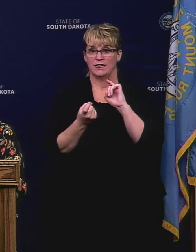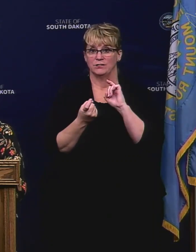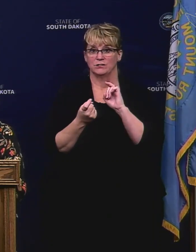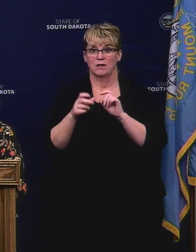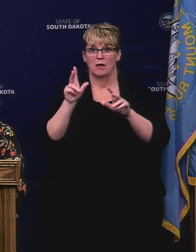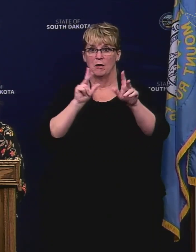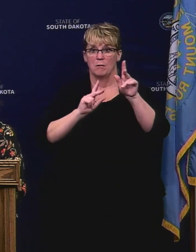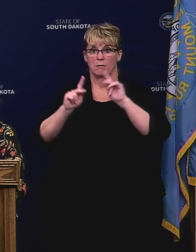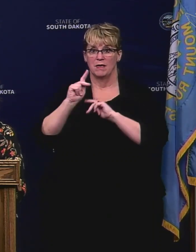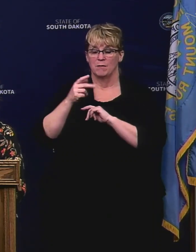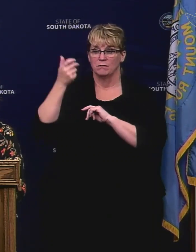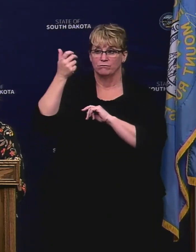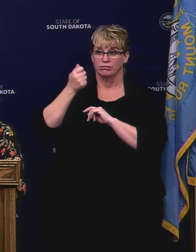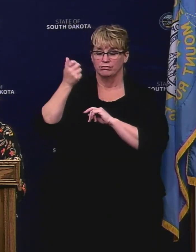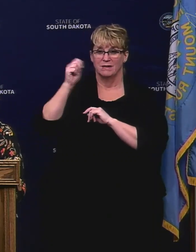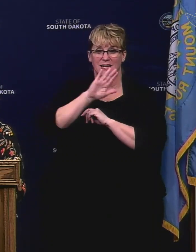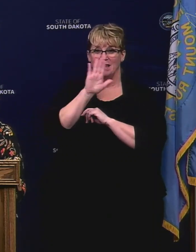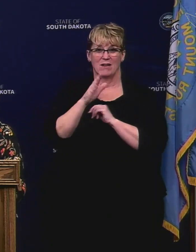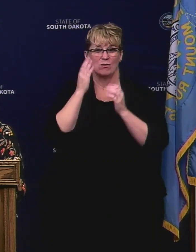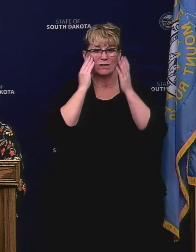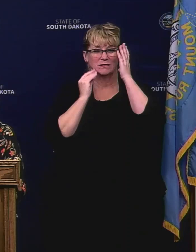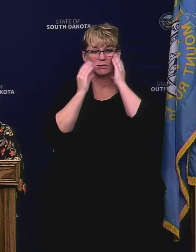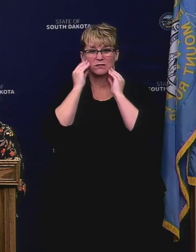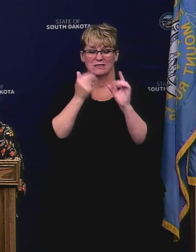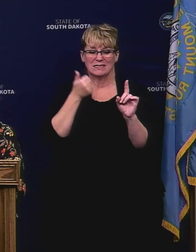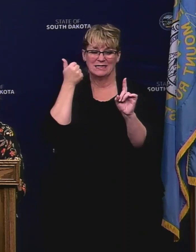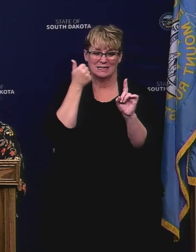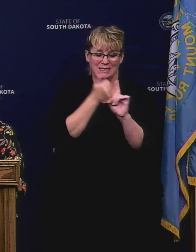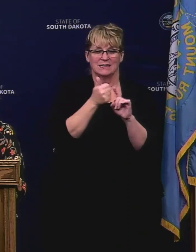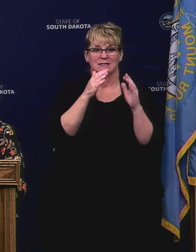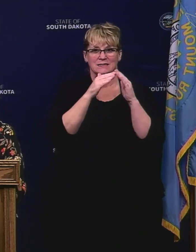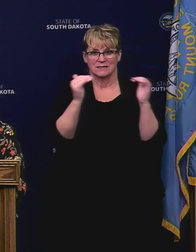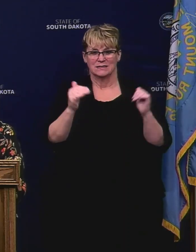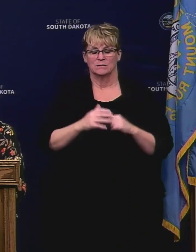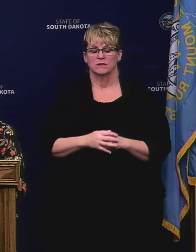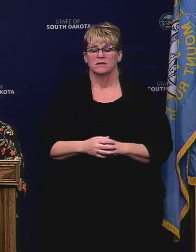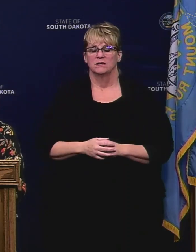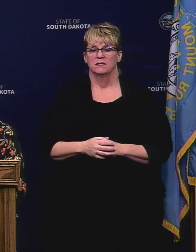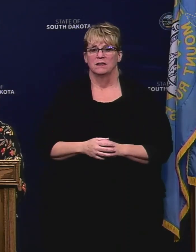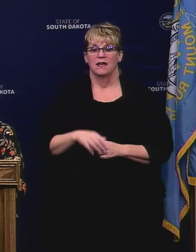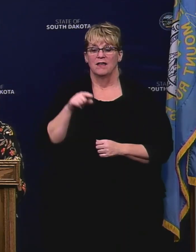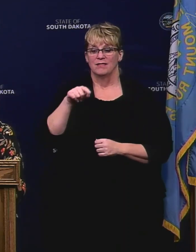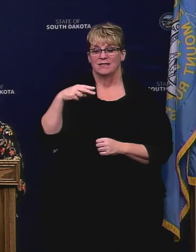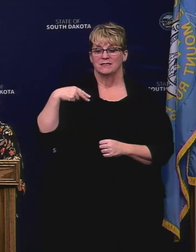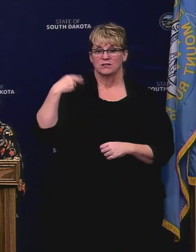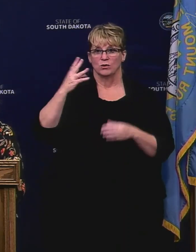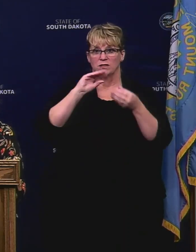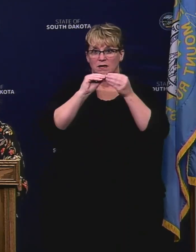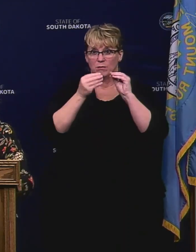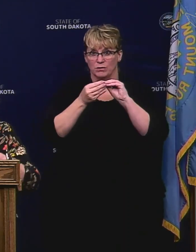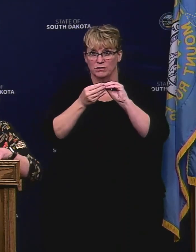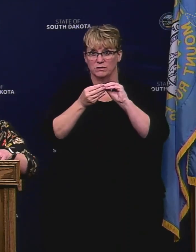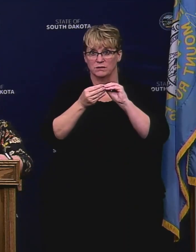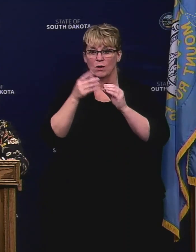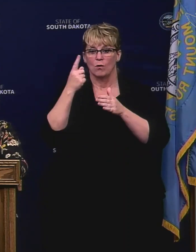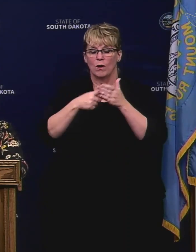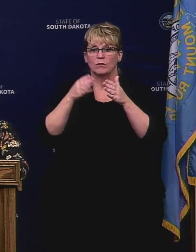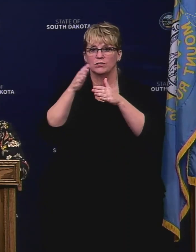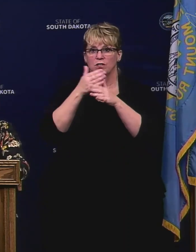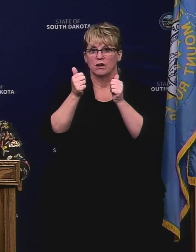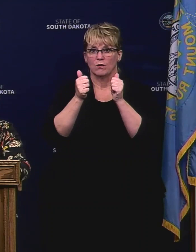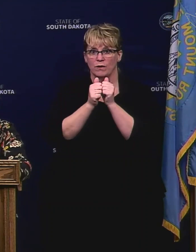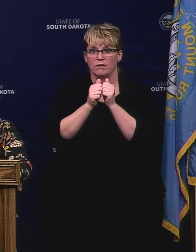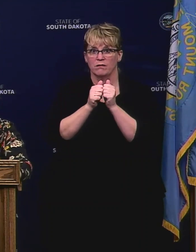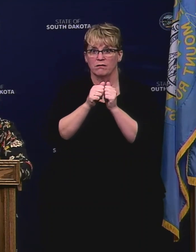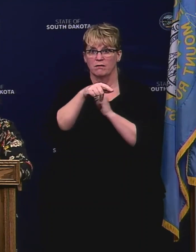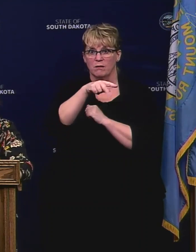and to a degree never before seen began to hit our system. These historic numbers are illustrated by the numbers that we share with the press